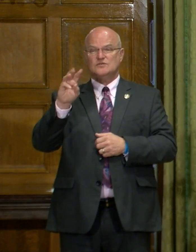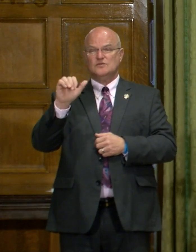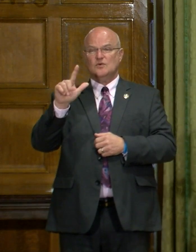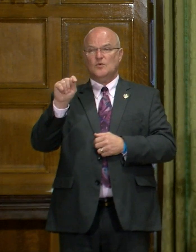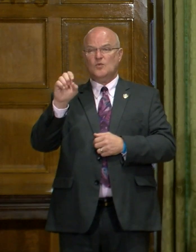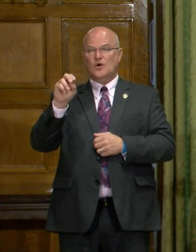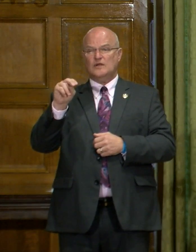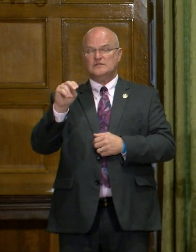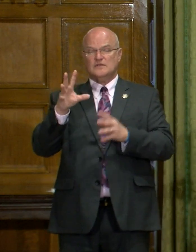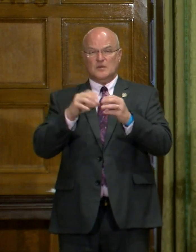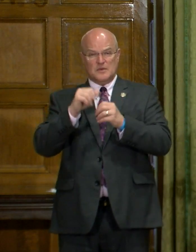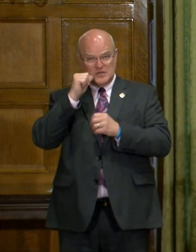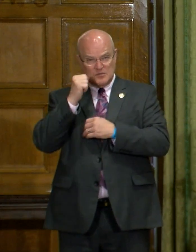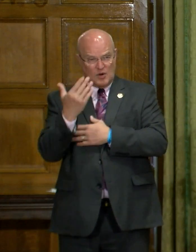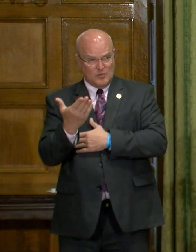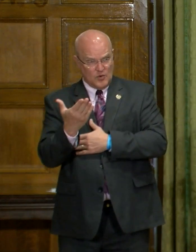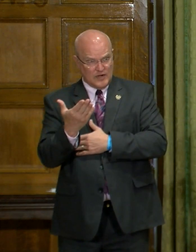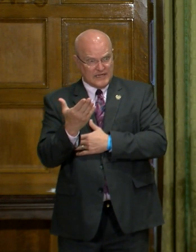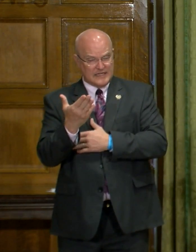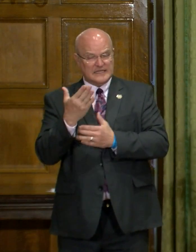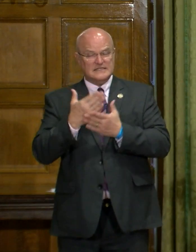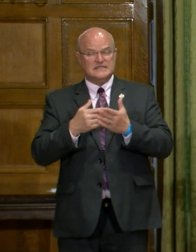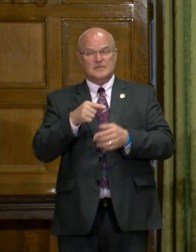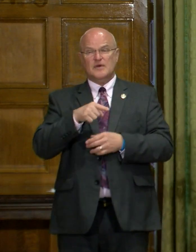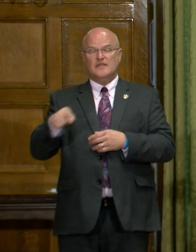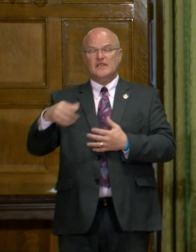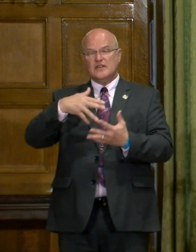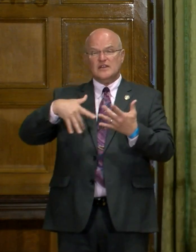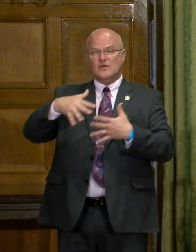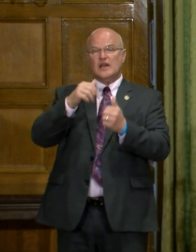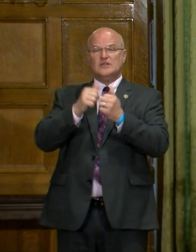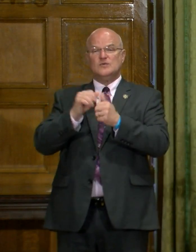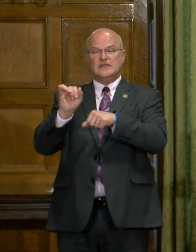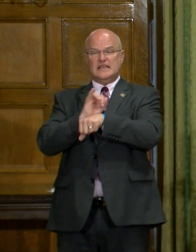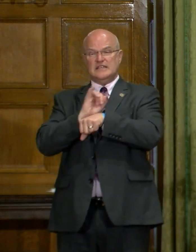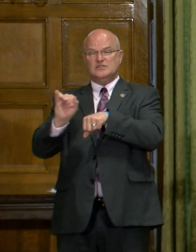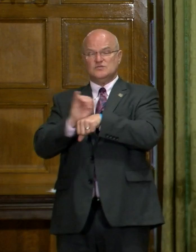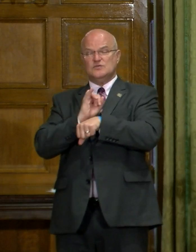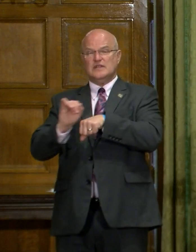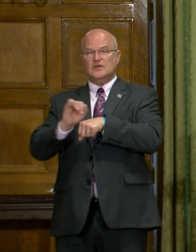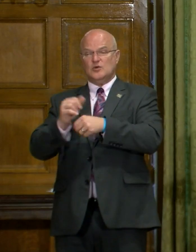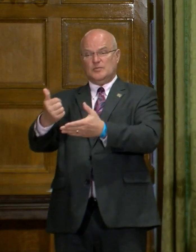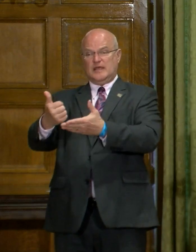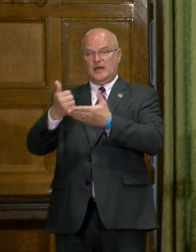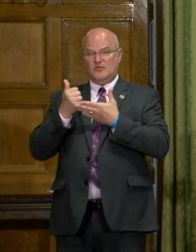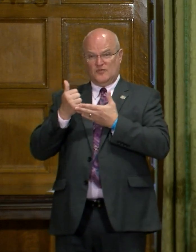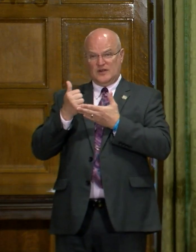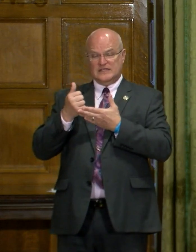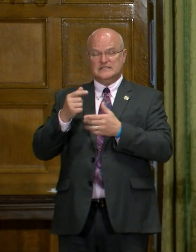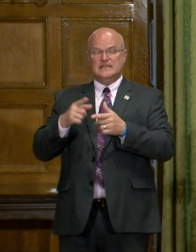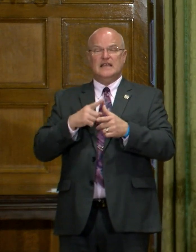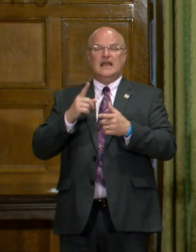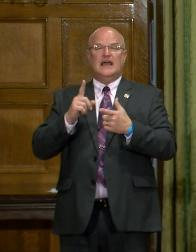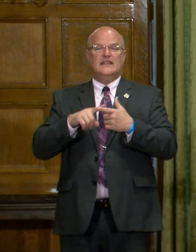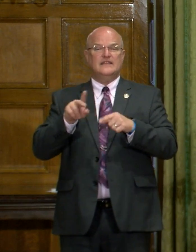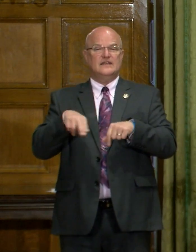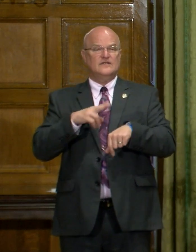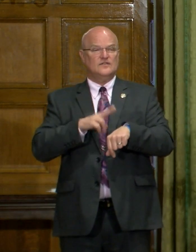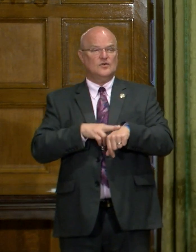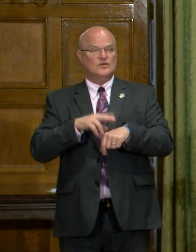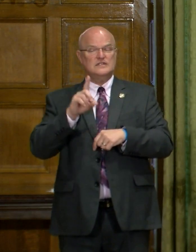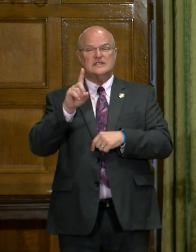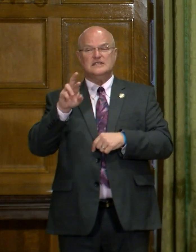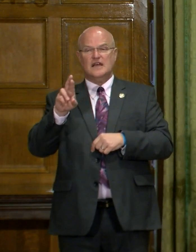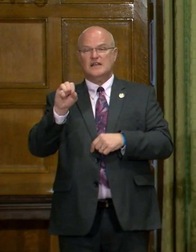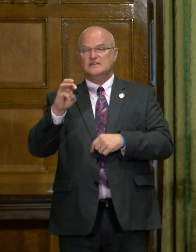meet for the first time tomorrow. Some of their interaction with industry will be helpful to us. And then, of course,